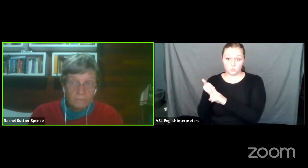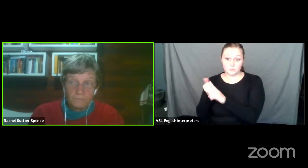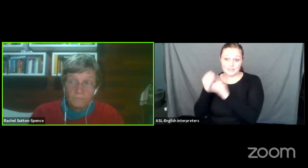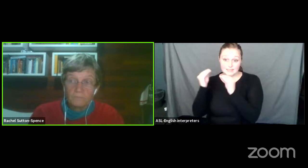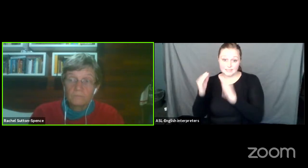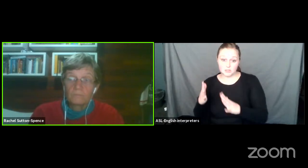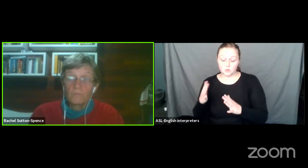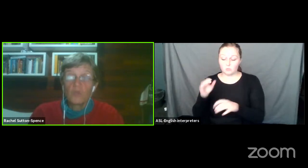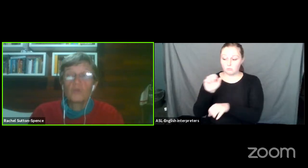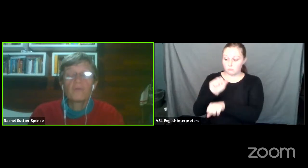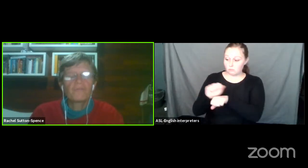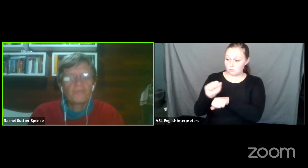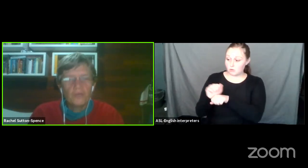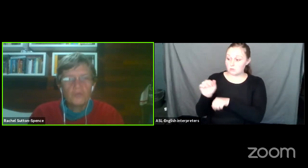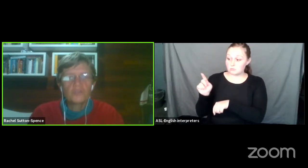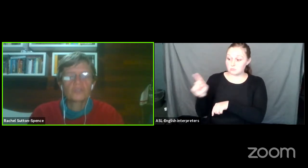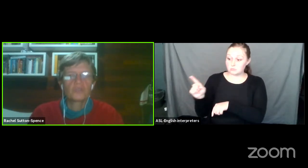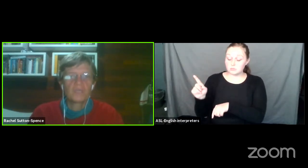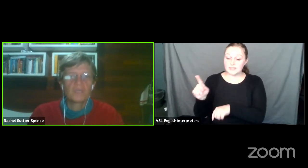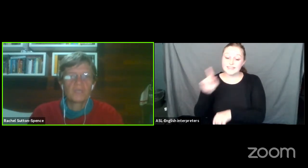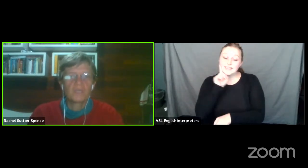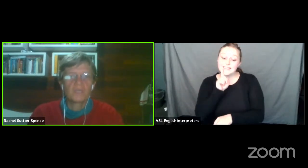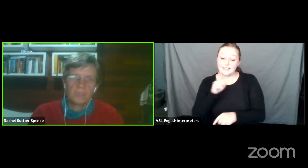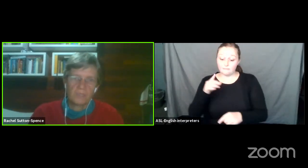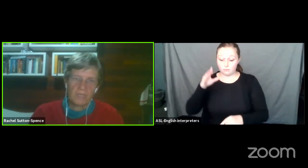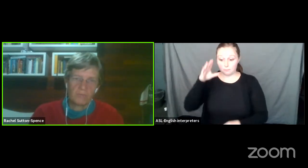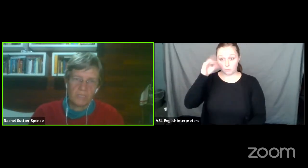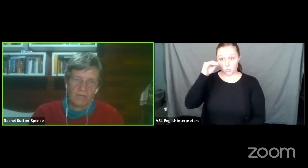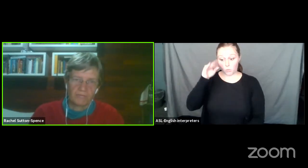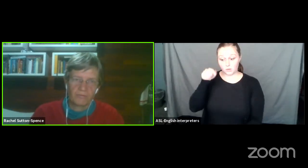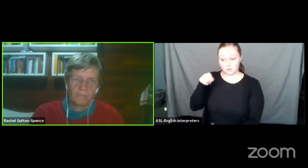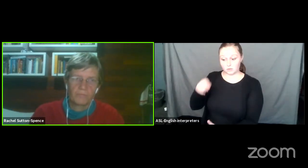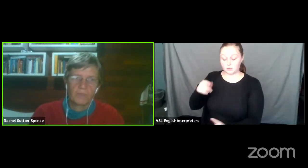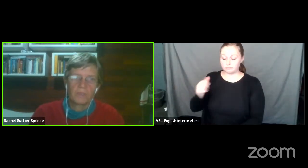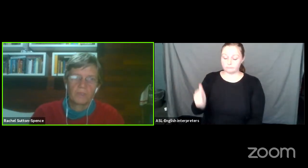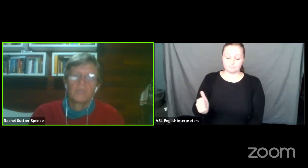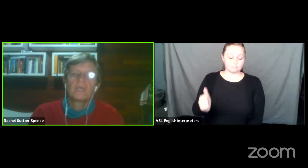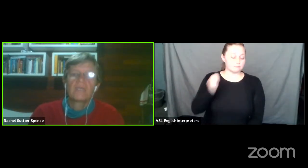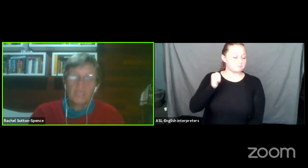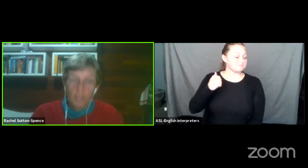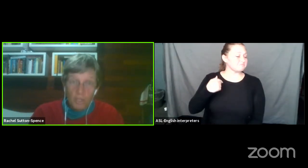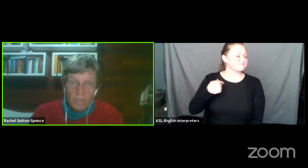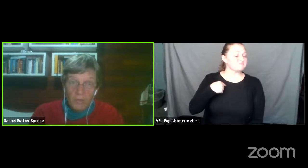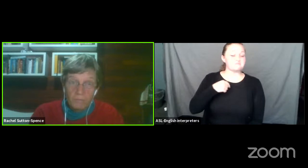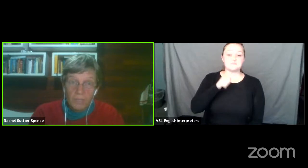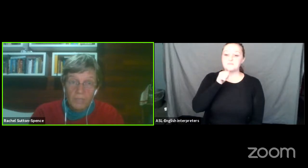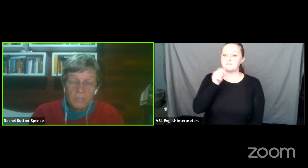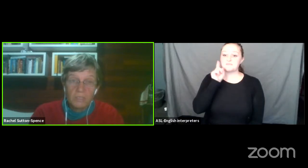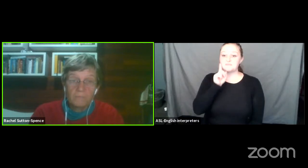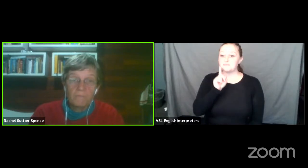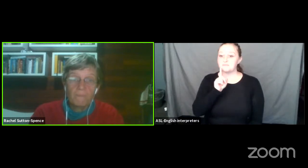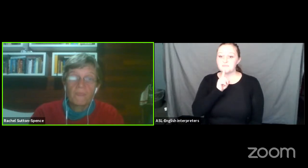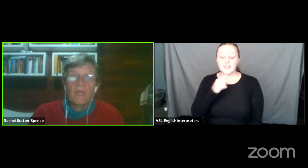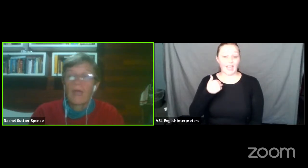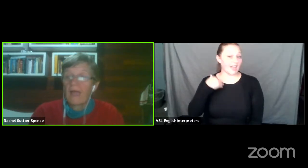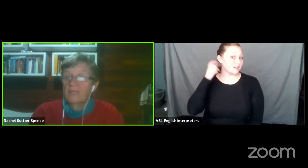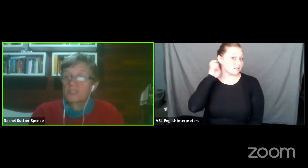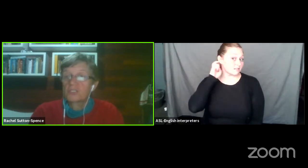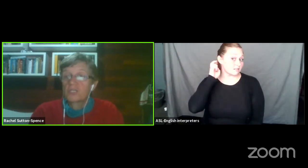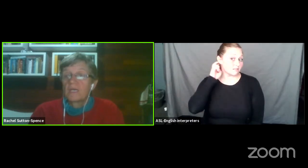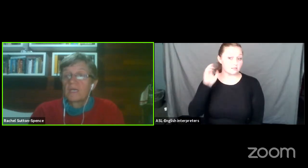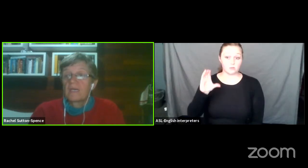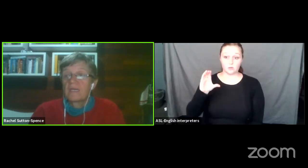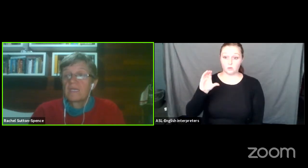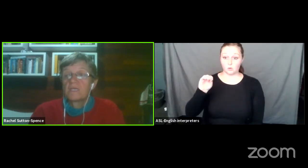boy who refused to accept that he was deaf. He had a cochlear implant